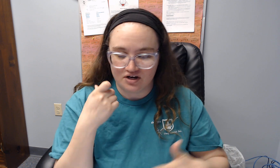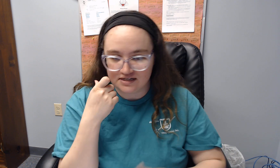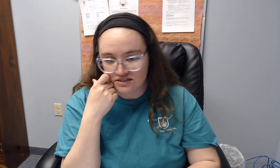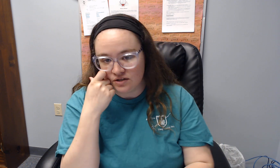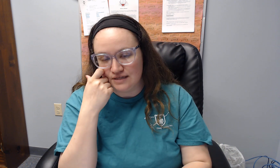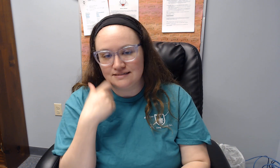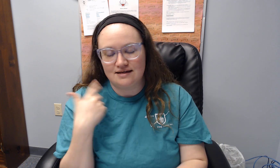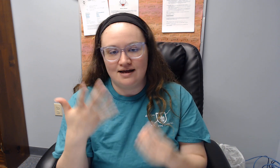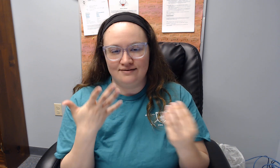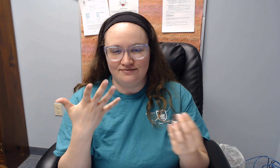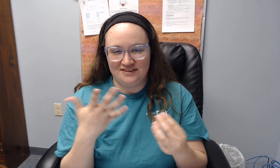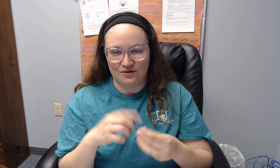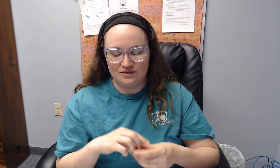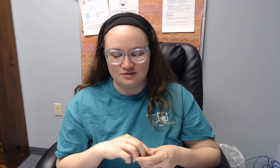So that's kind of their whispering.